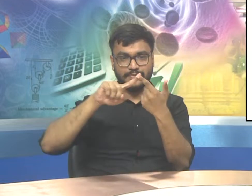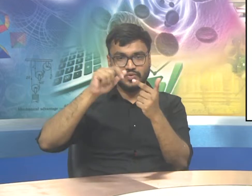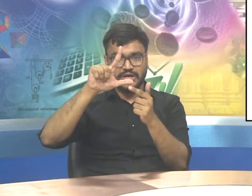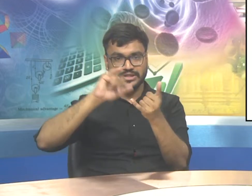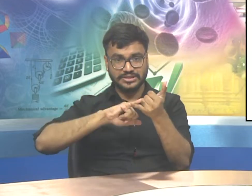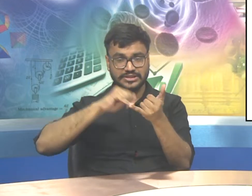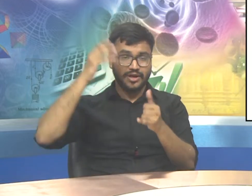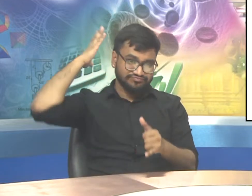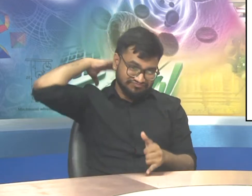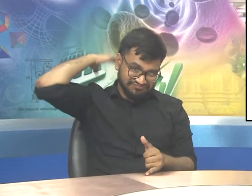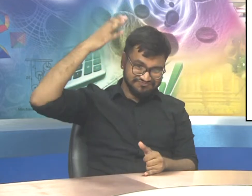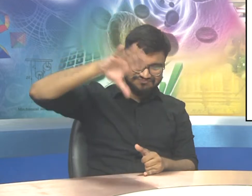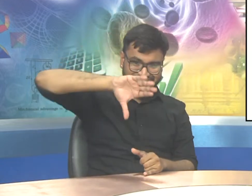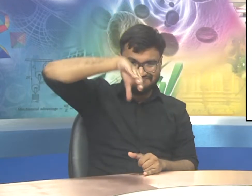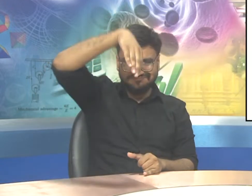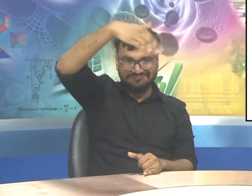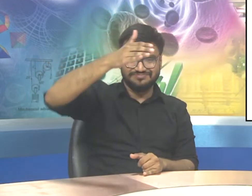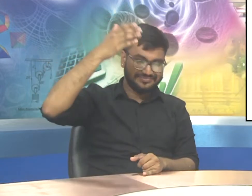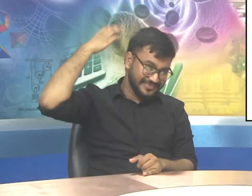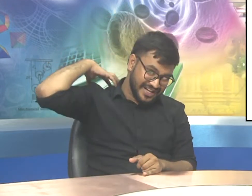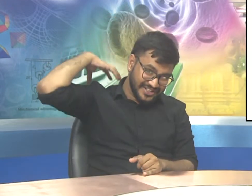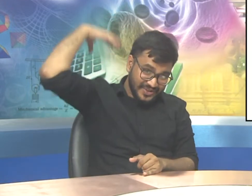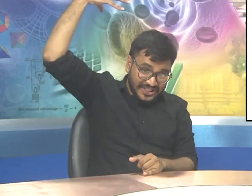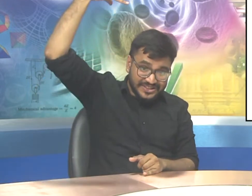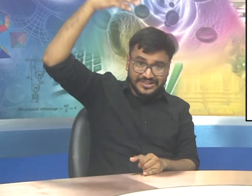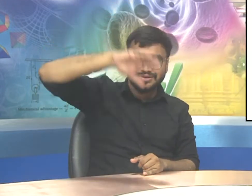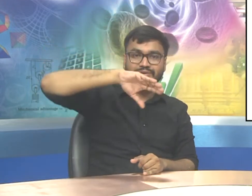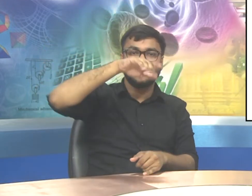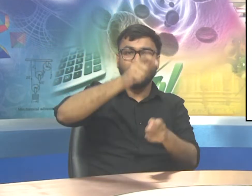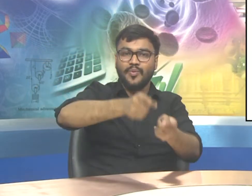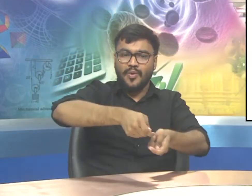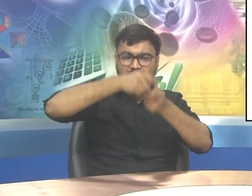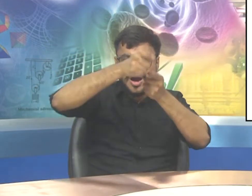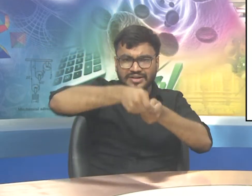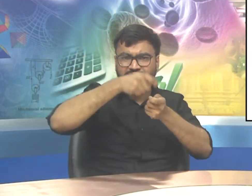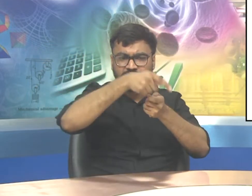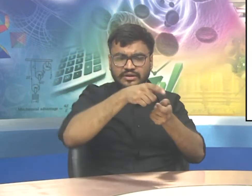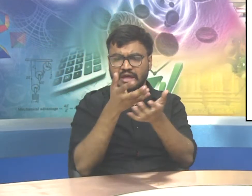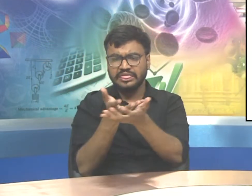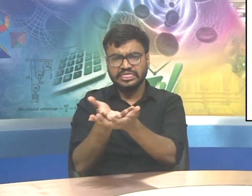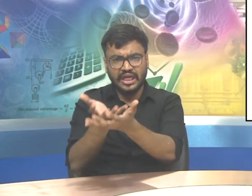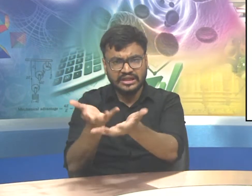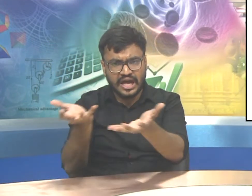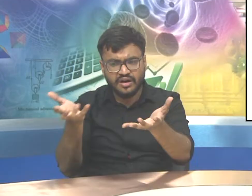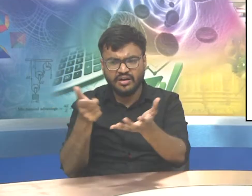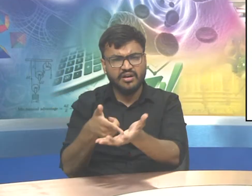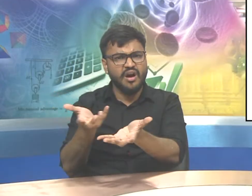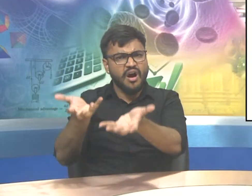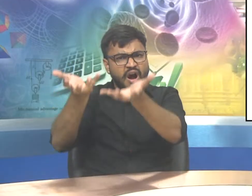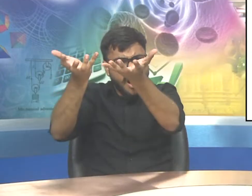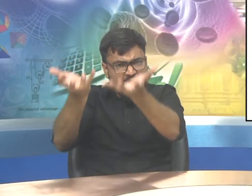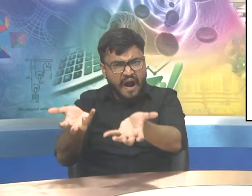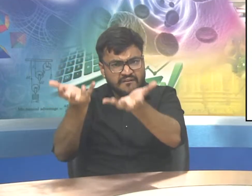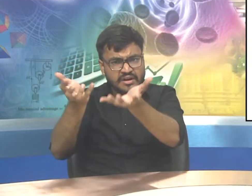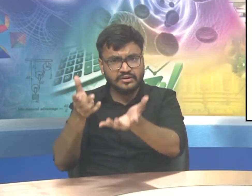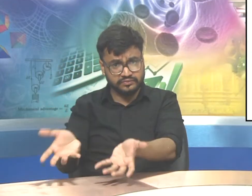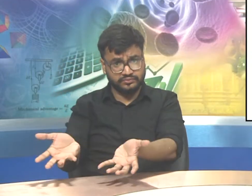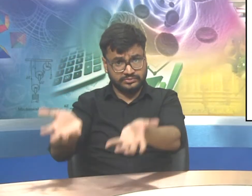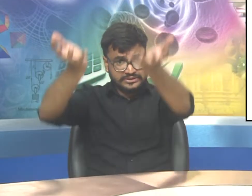And second, camels, elephants and bullocks were used